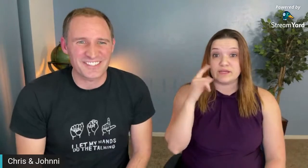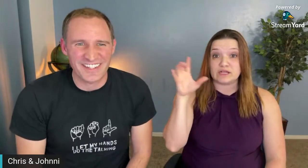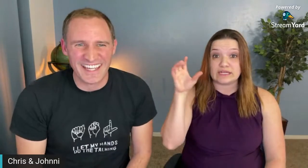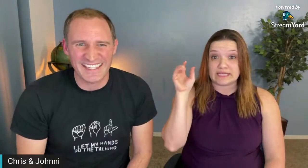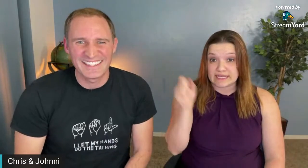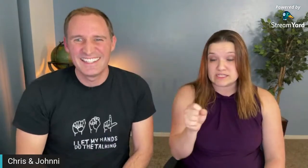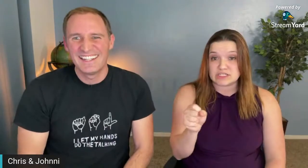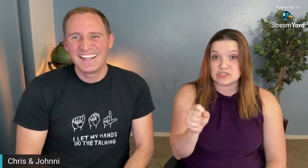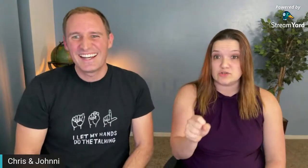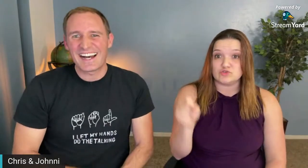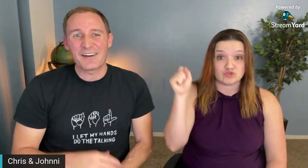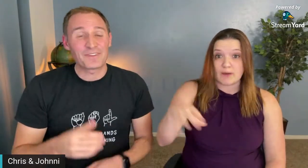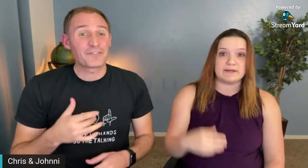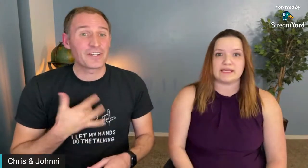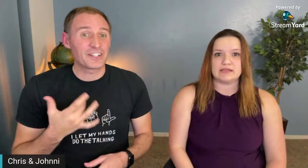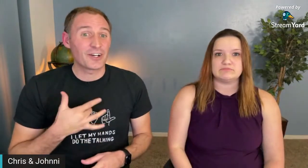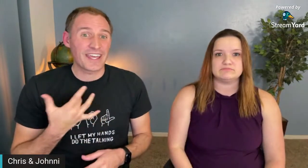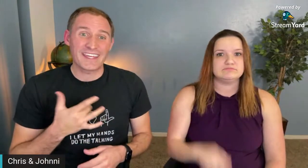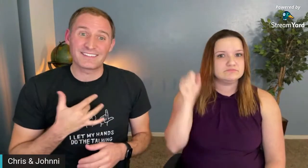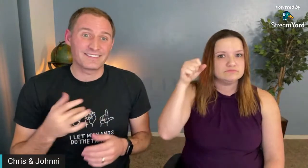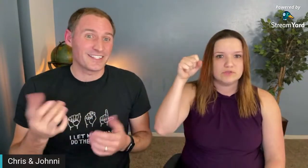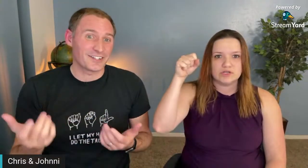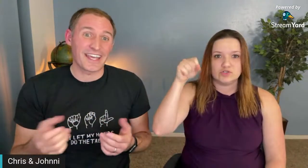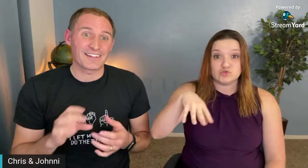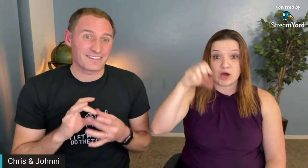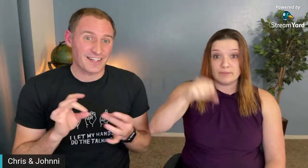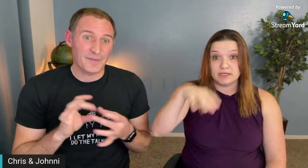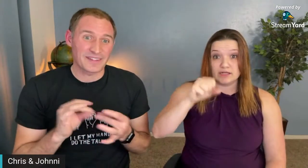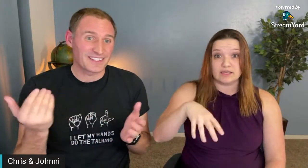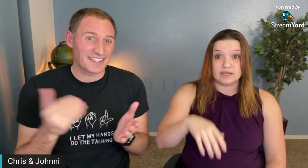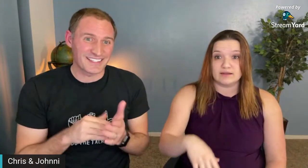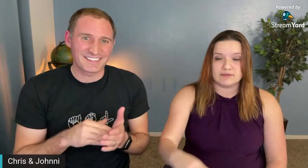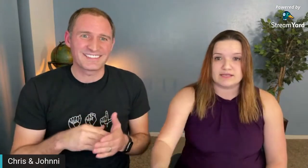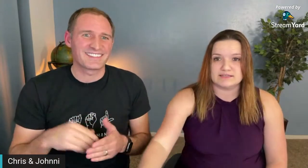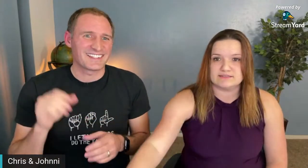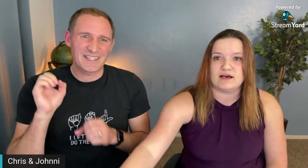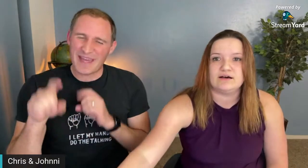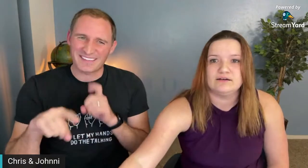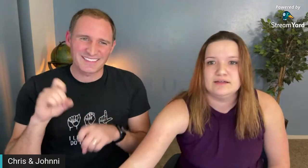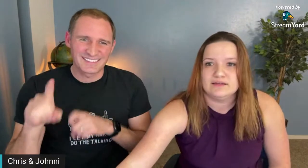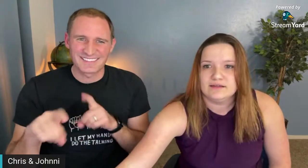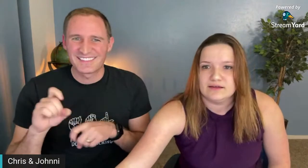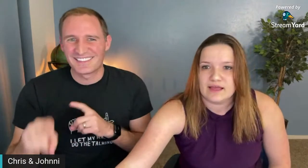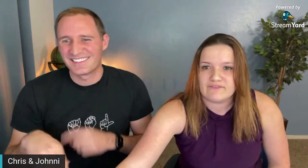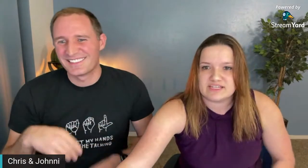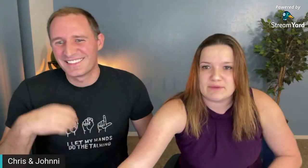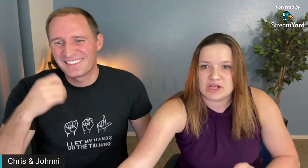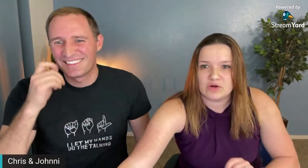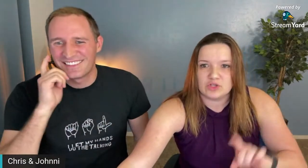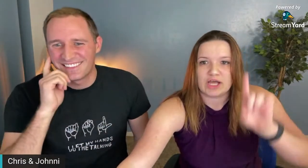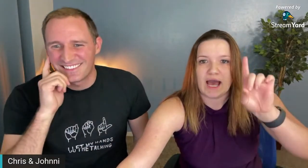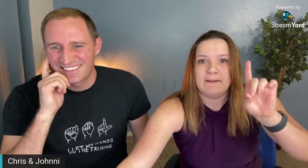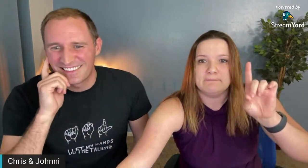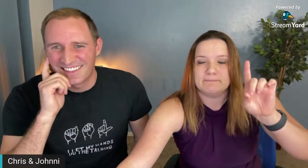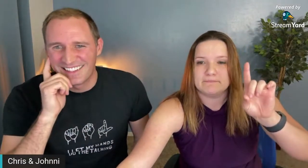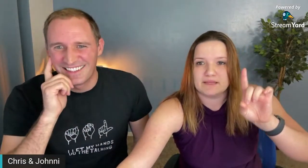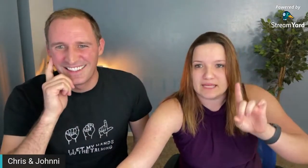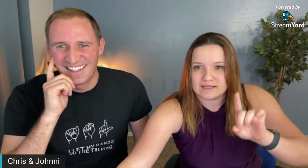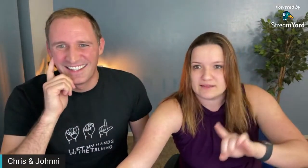we can. If we don't get to you, drop feel it free again. to go ahead and drop comment it again because every time I go to look up,